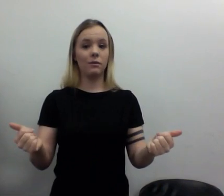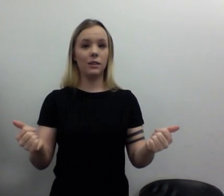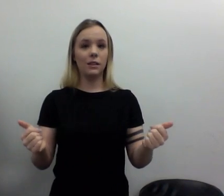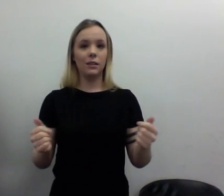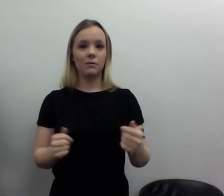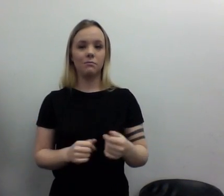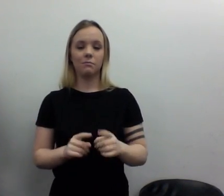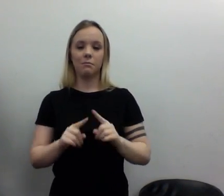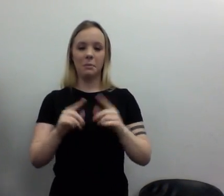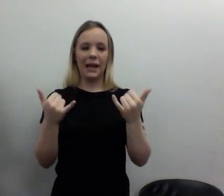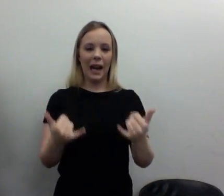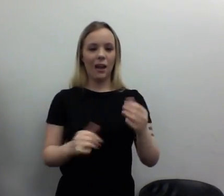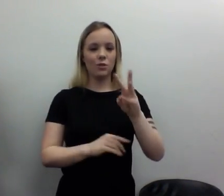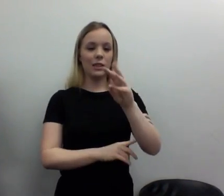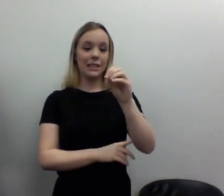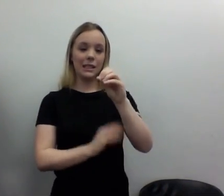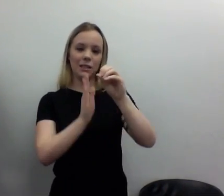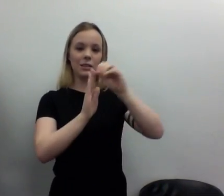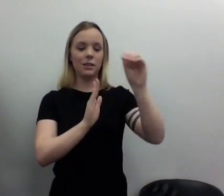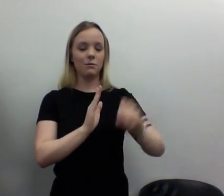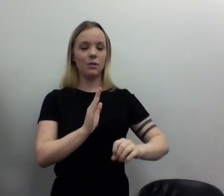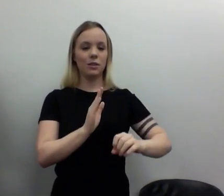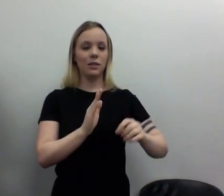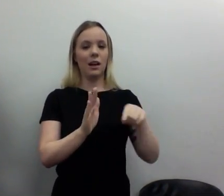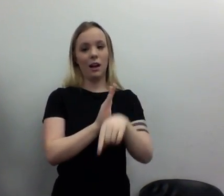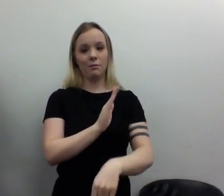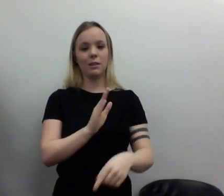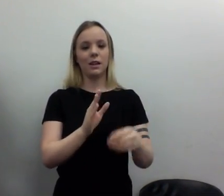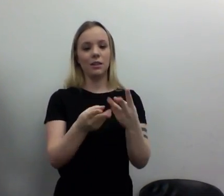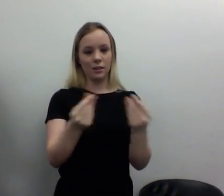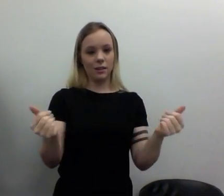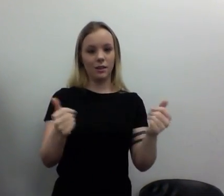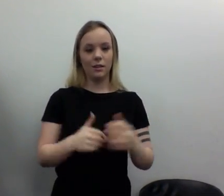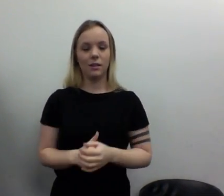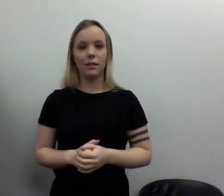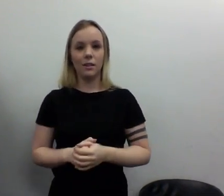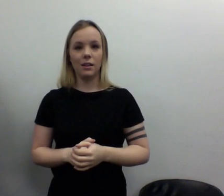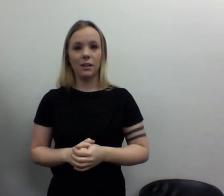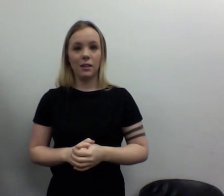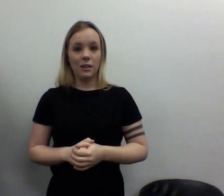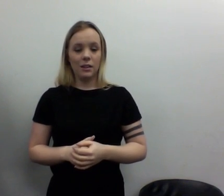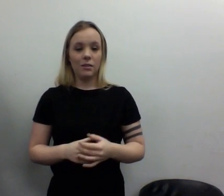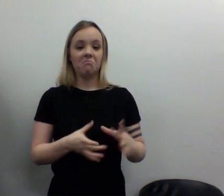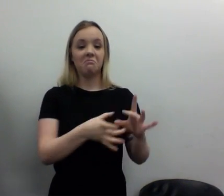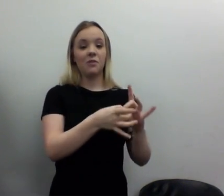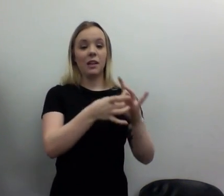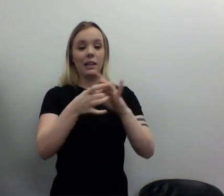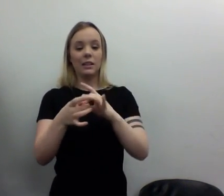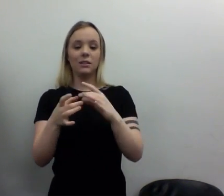cleared. Related to the relationships, we see a second change, which is age of the